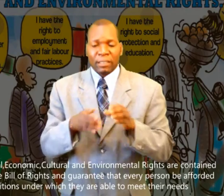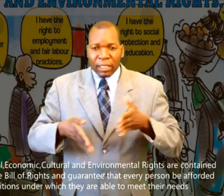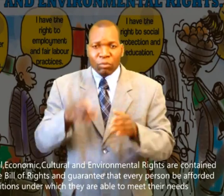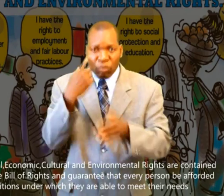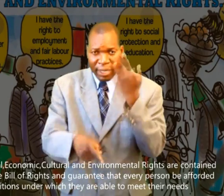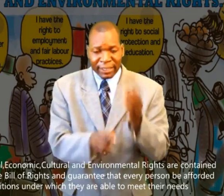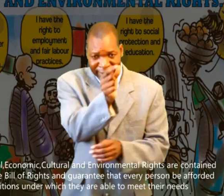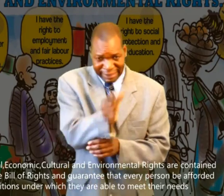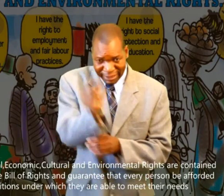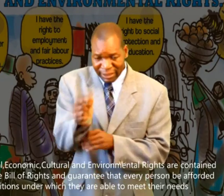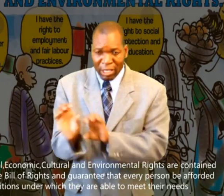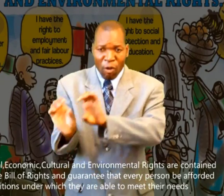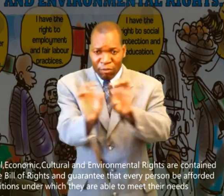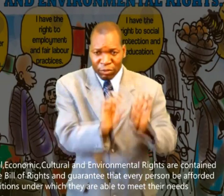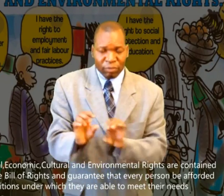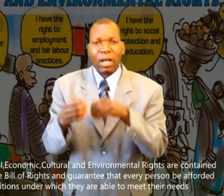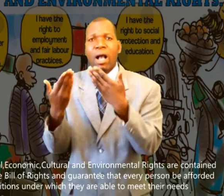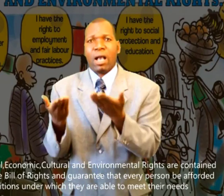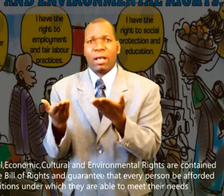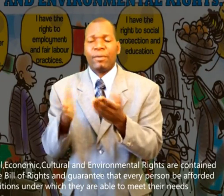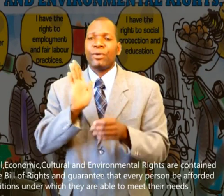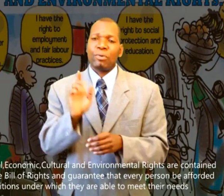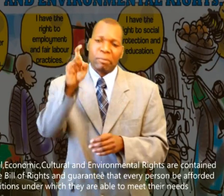under which they are able to meet their needs.